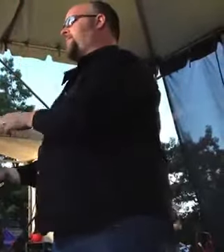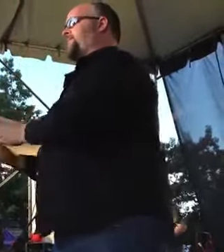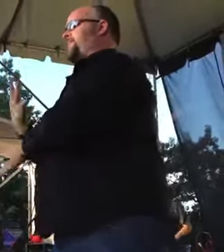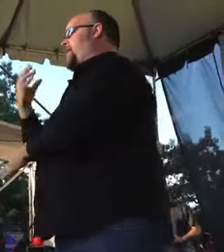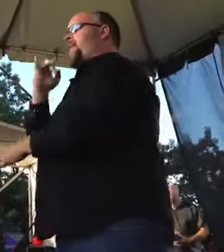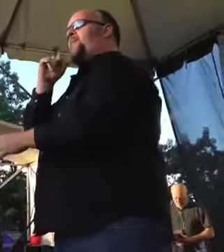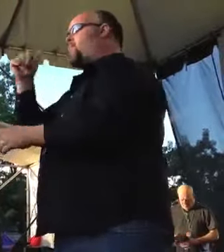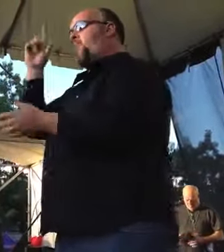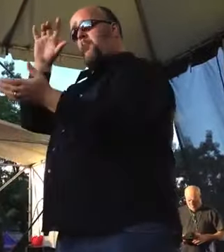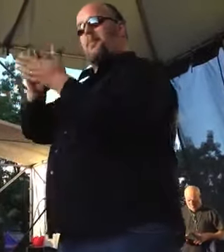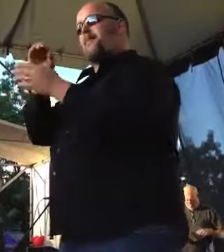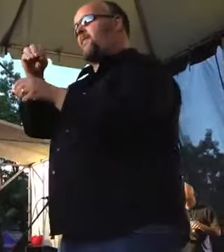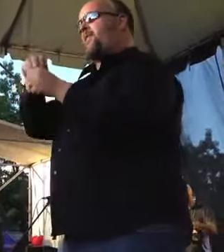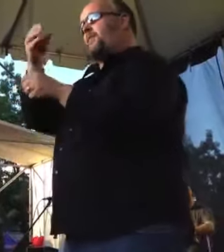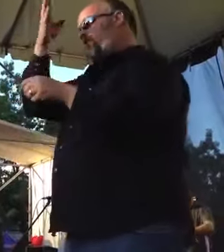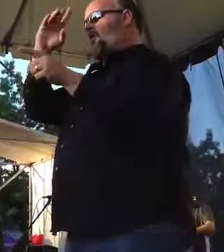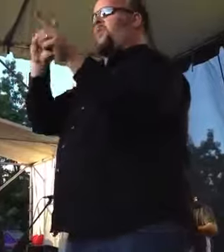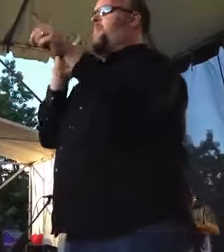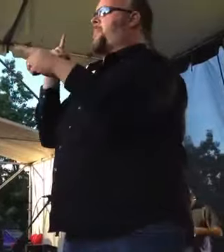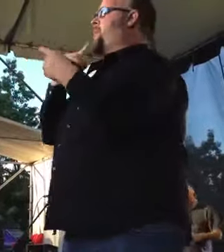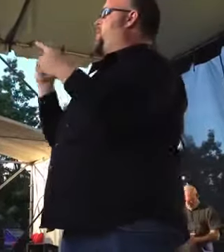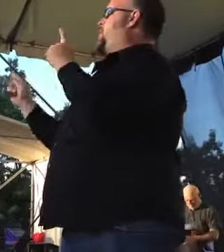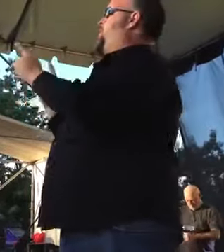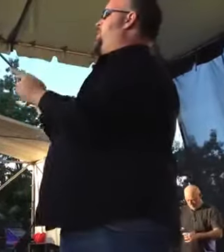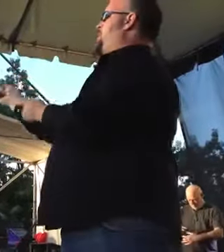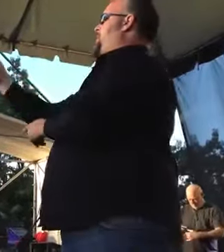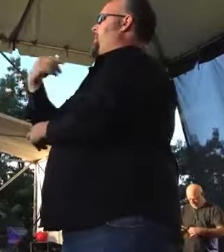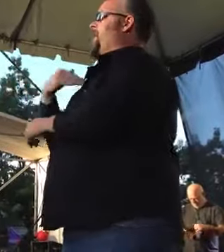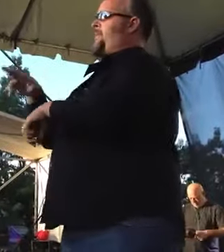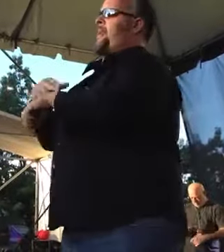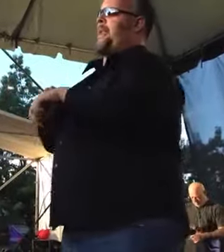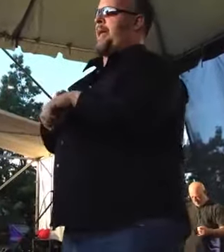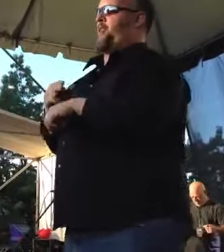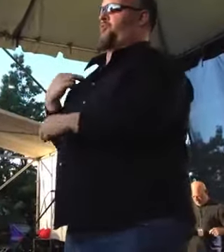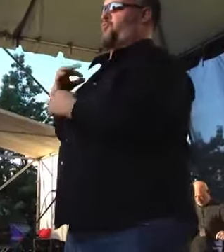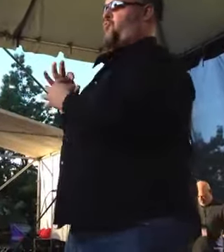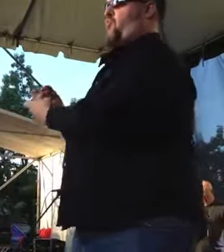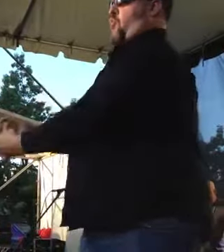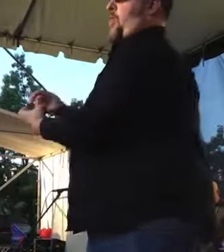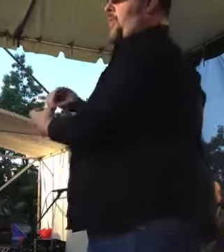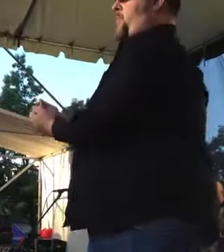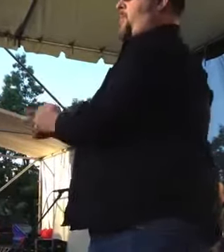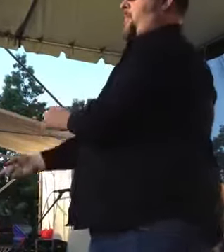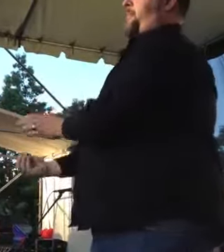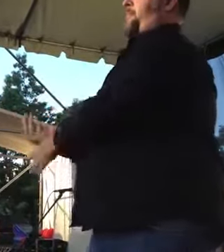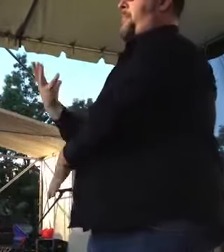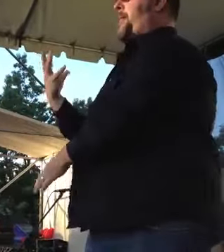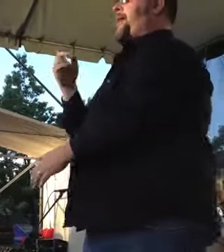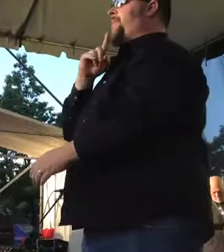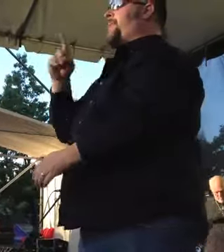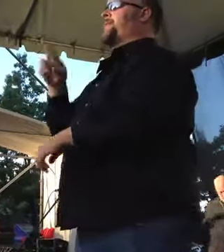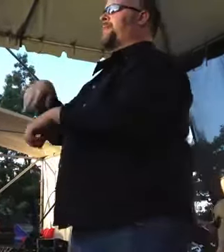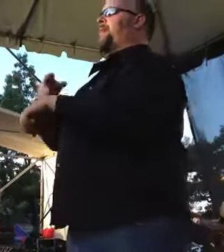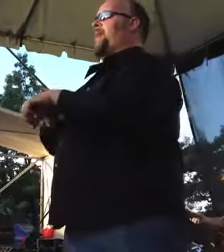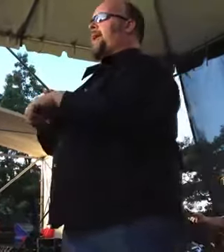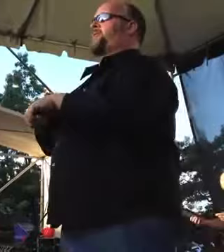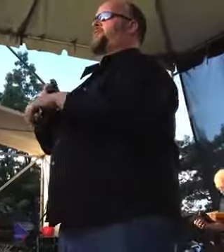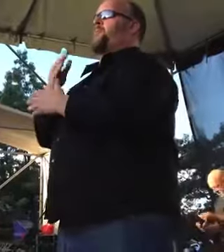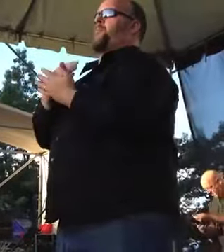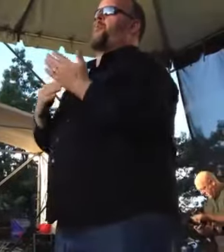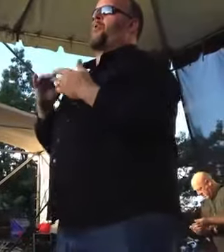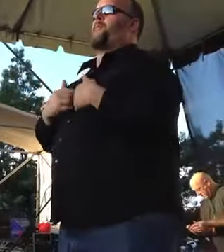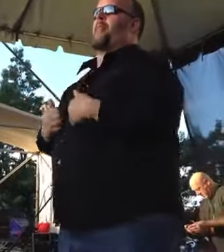if you don't believe in God, you got to believe that humanity has a natural, indigenous relationship with this plant. That's the natural state.